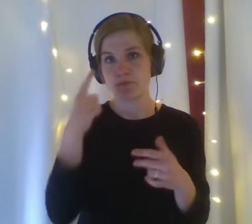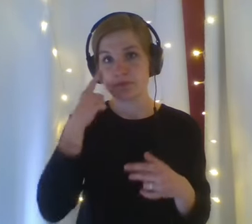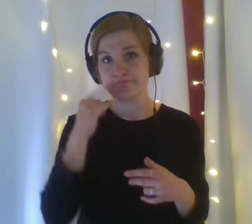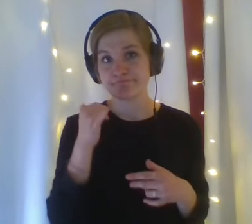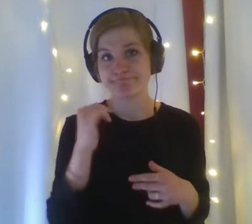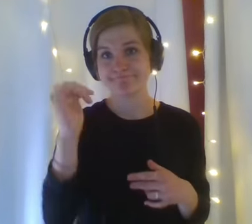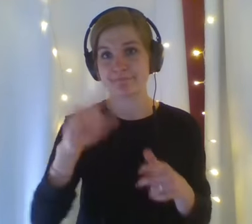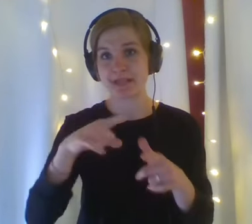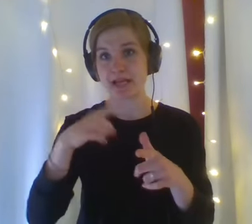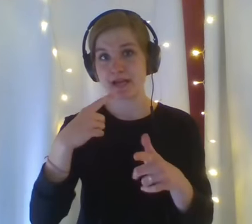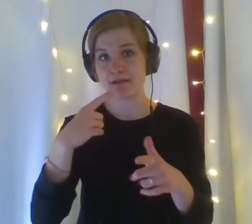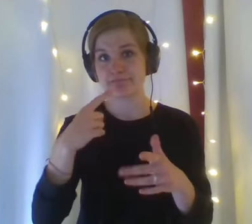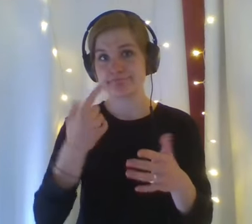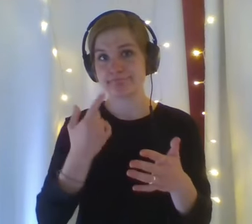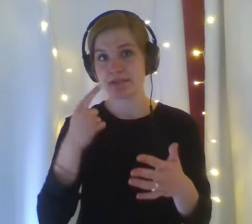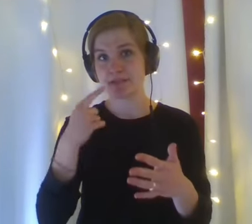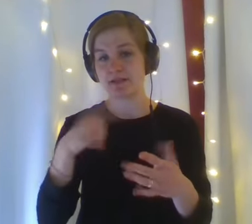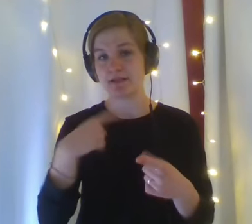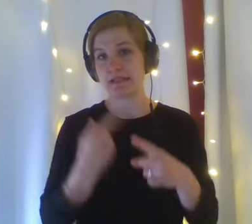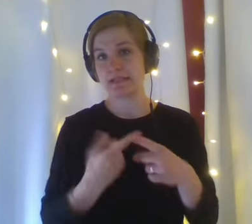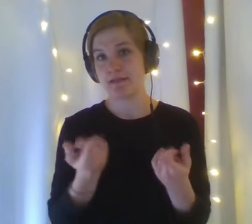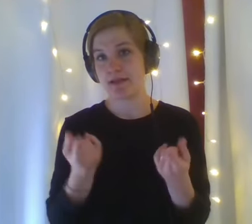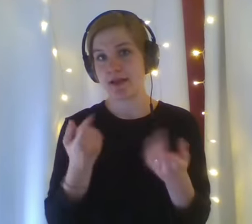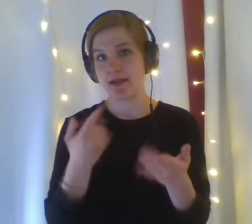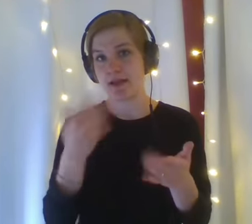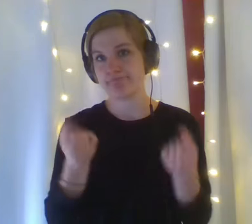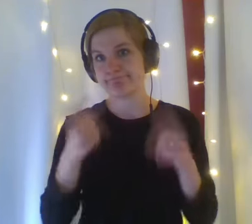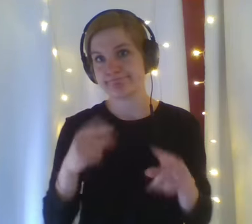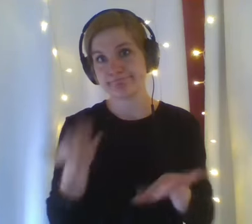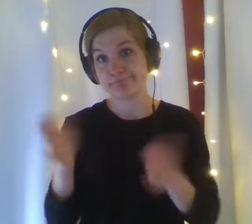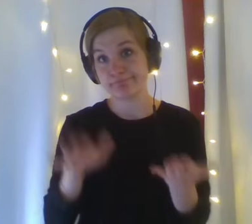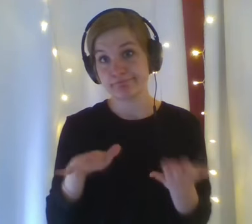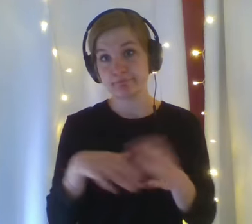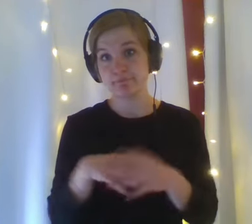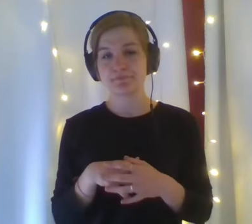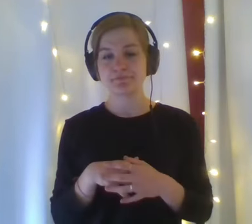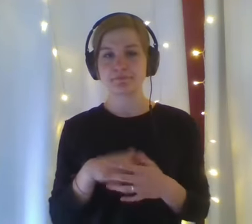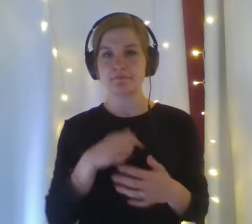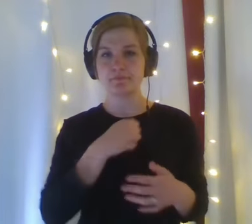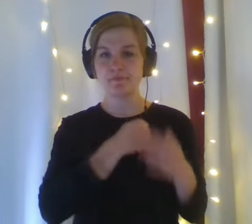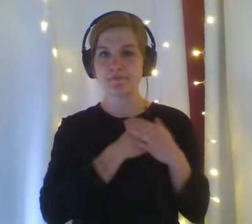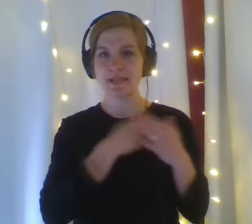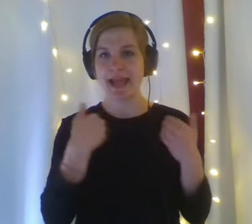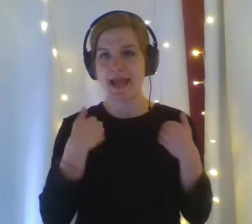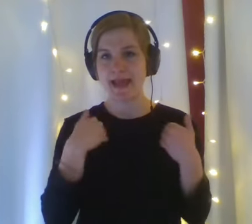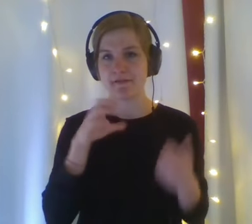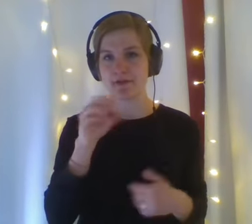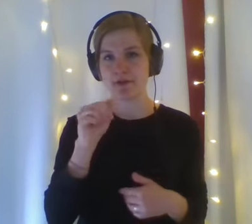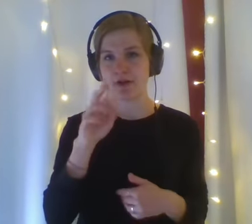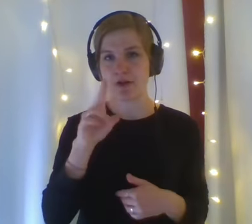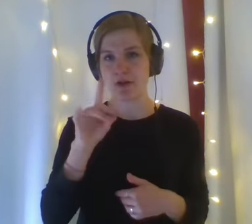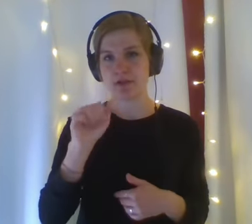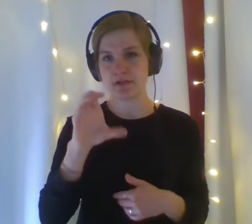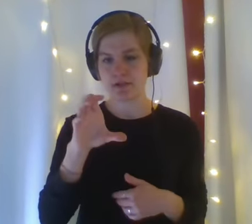death. The heart is the only location in the body where we find cardiac muscle cells. These cells are extremely